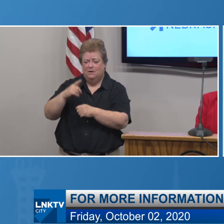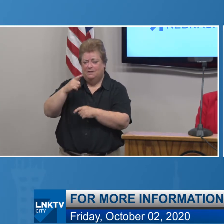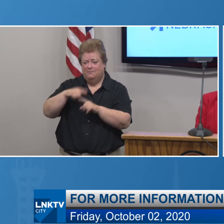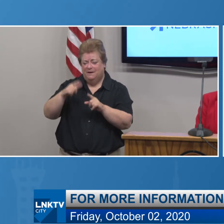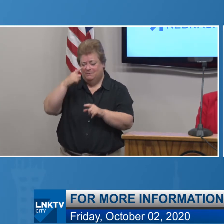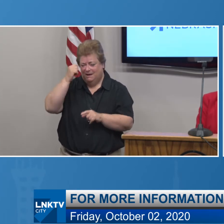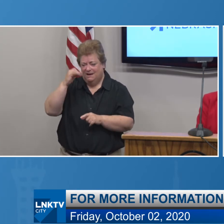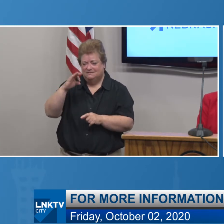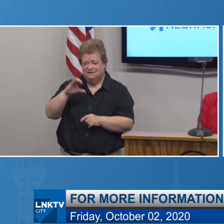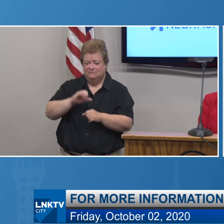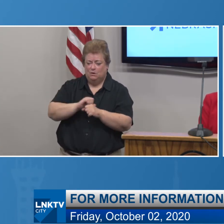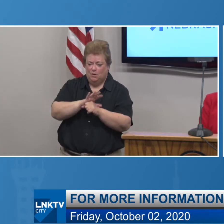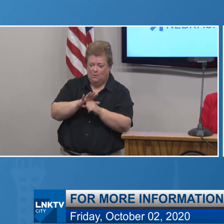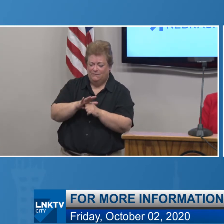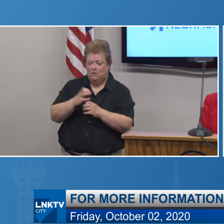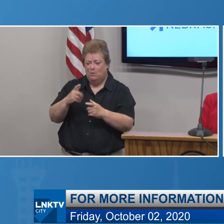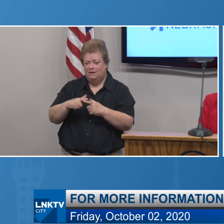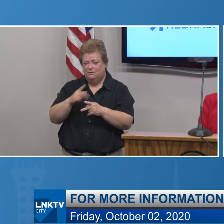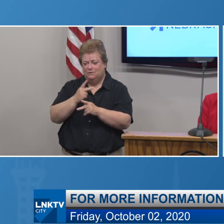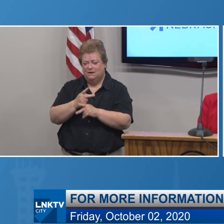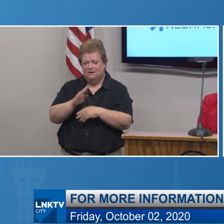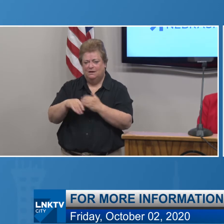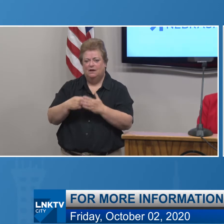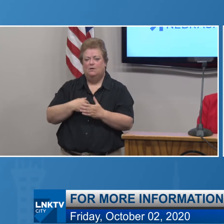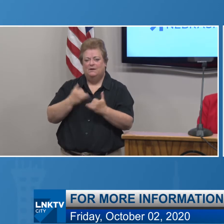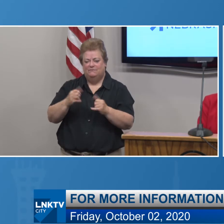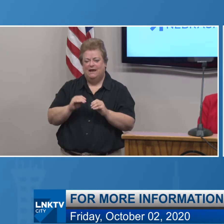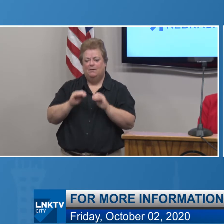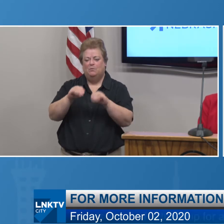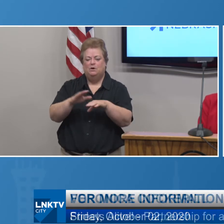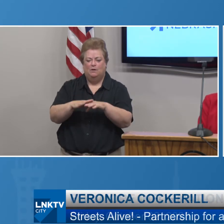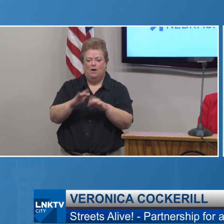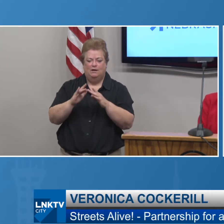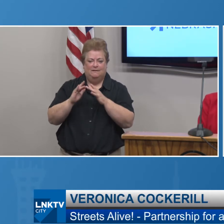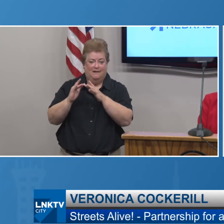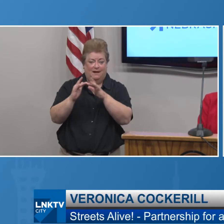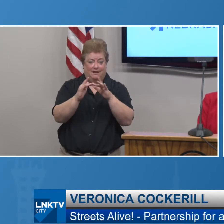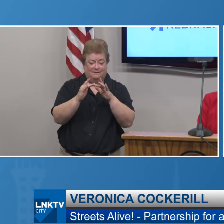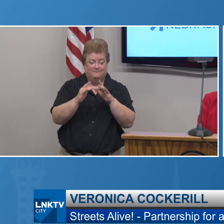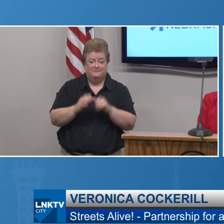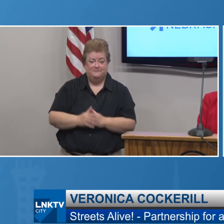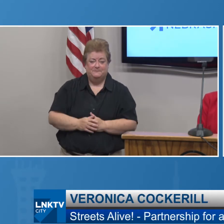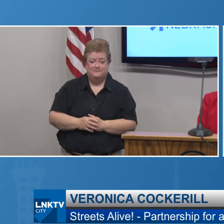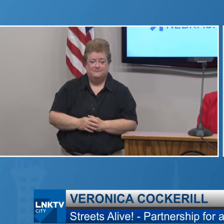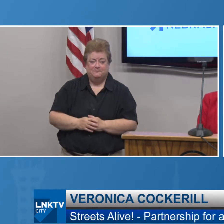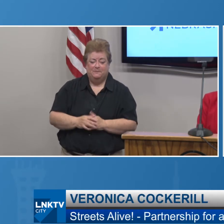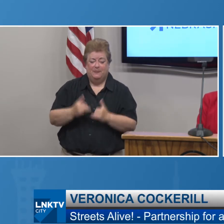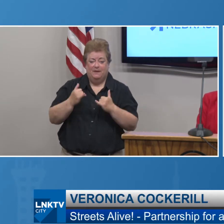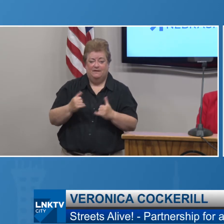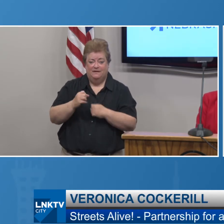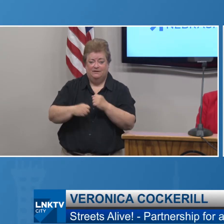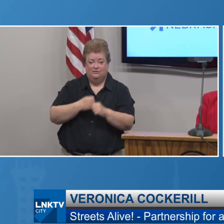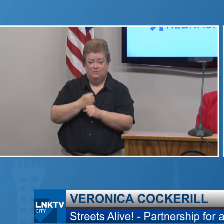keep everyone safe, we've moved the event online. So this year, there'll be 3 different parts to Streets